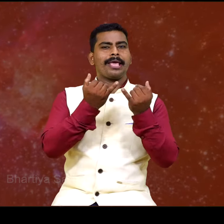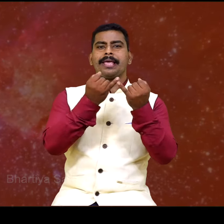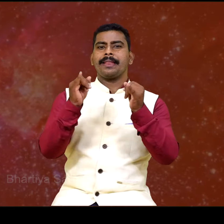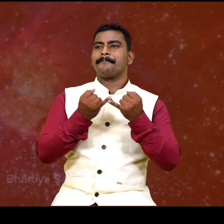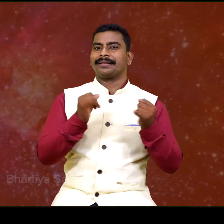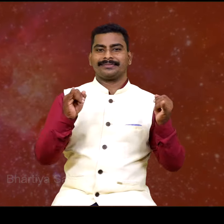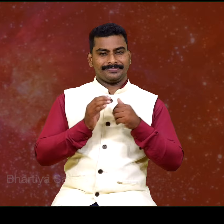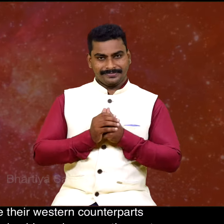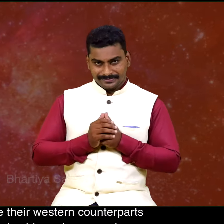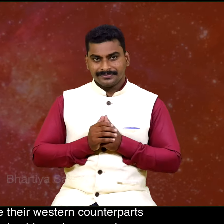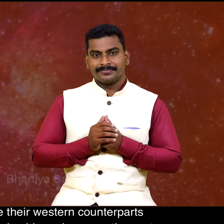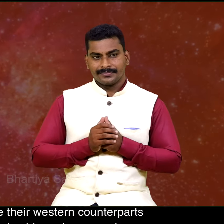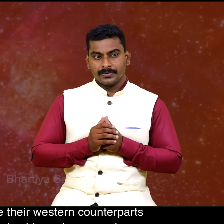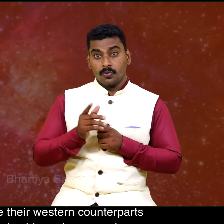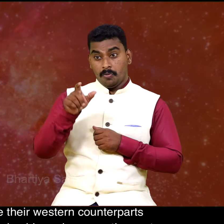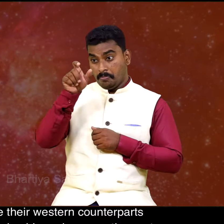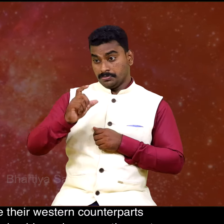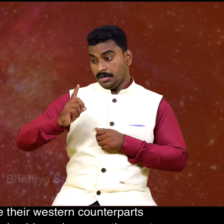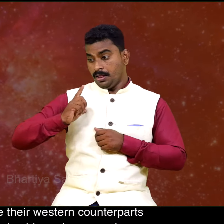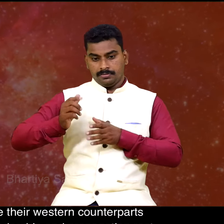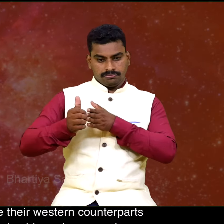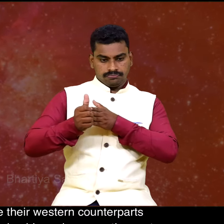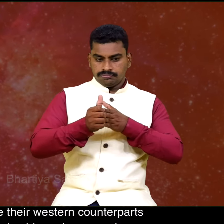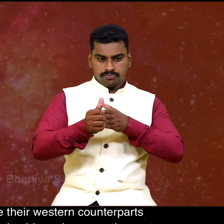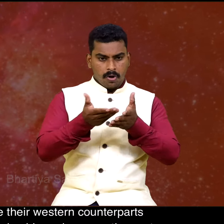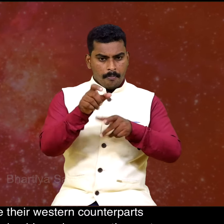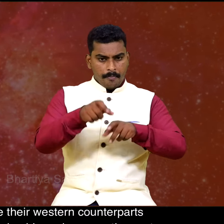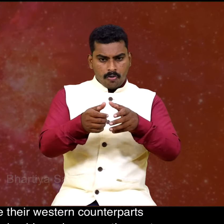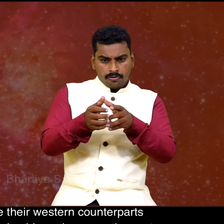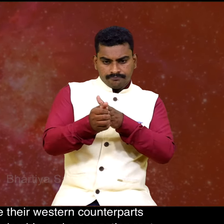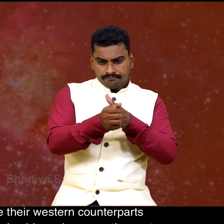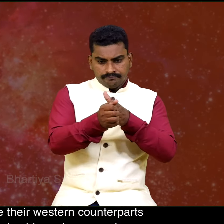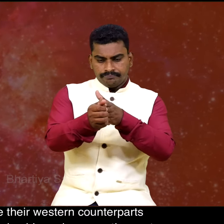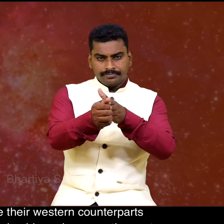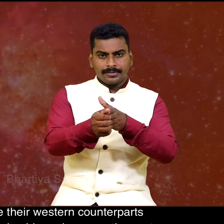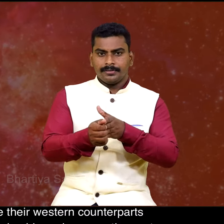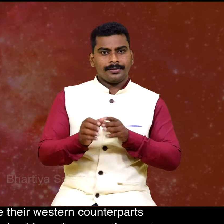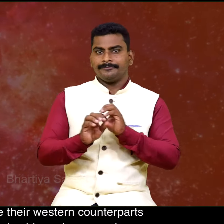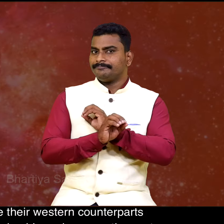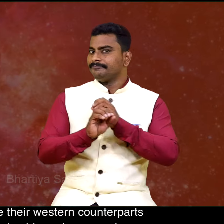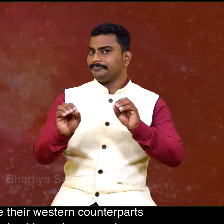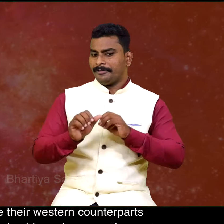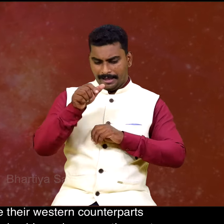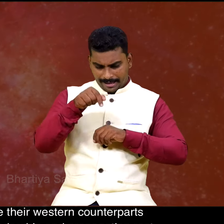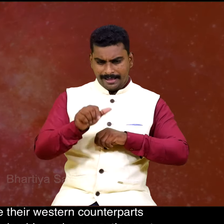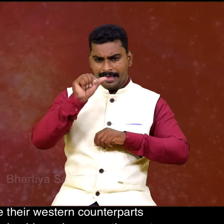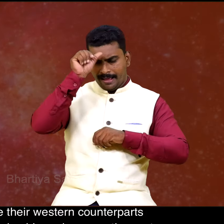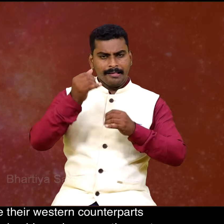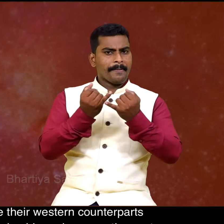Unlike their Western counterparts, their leadership and propagation rests with the